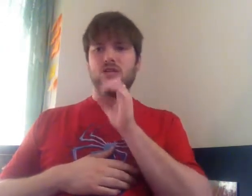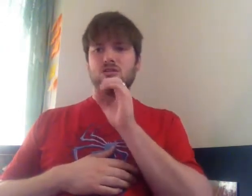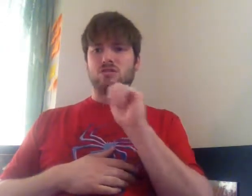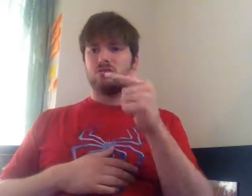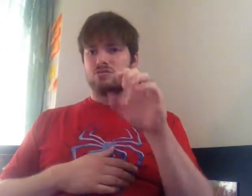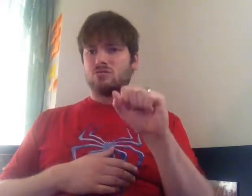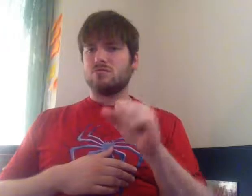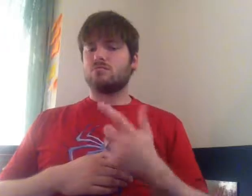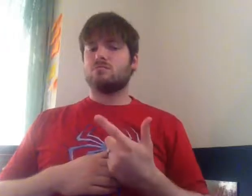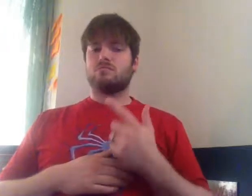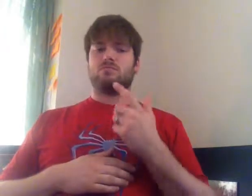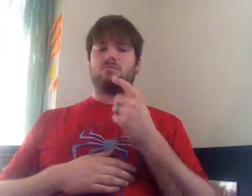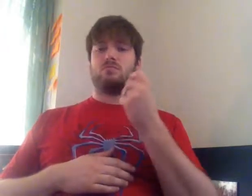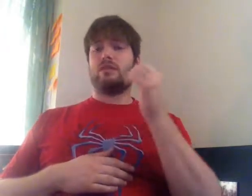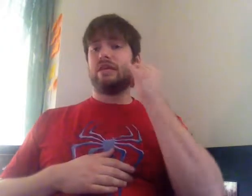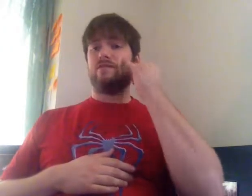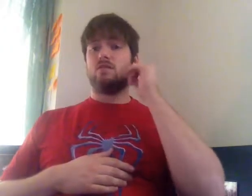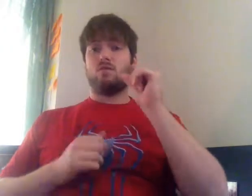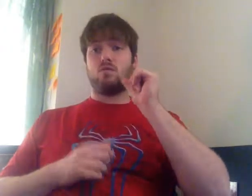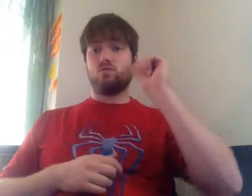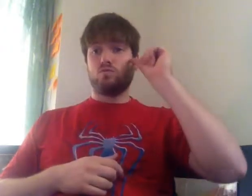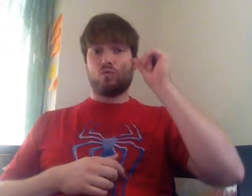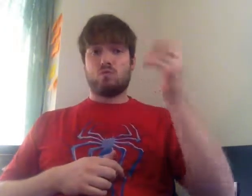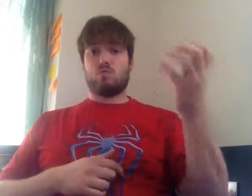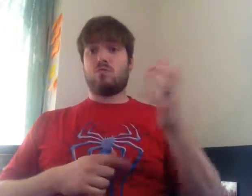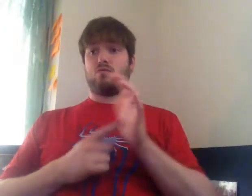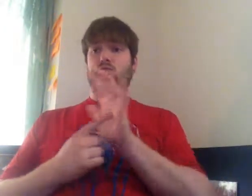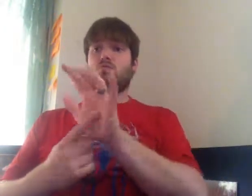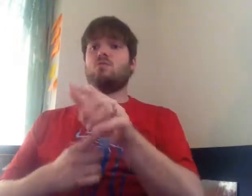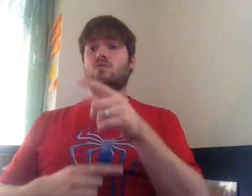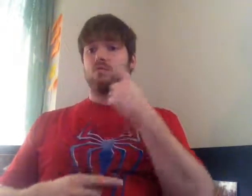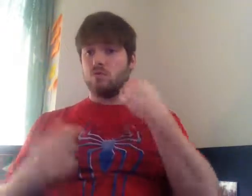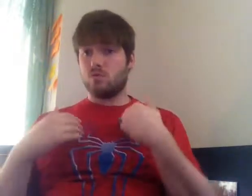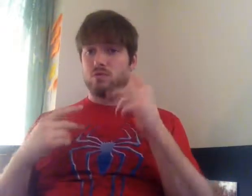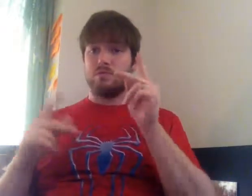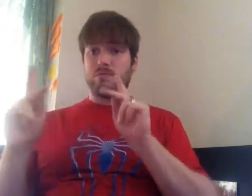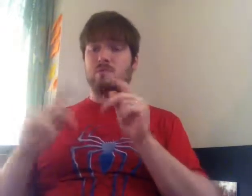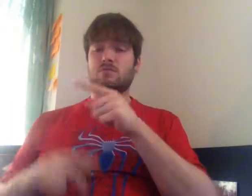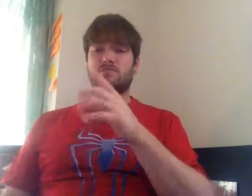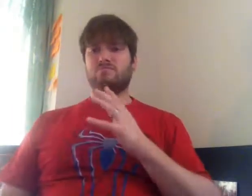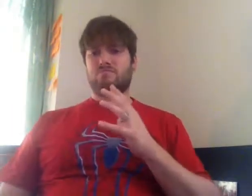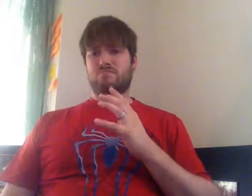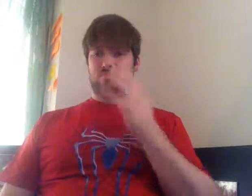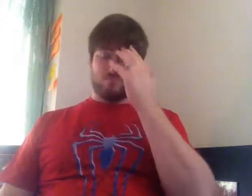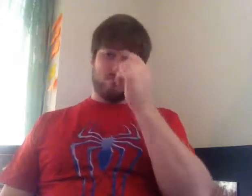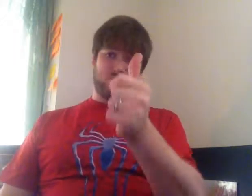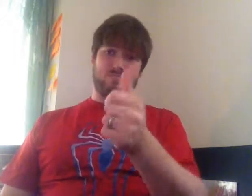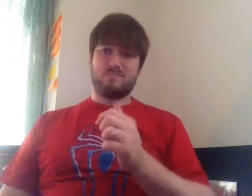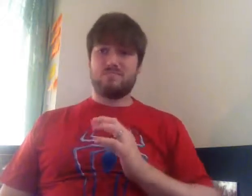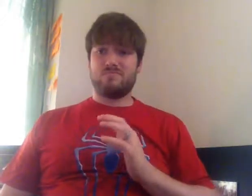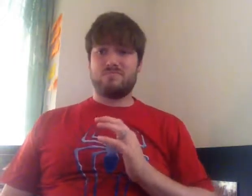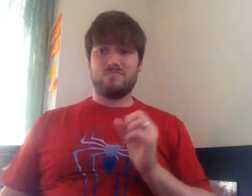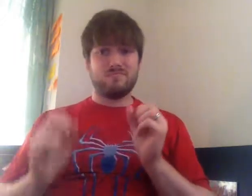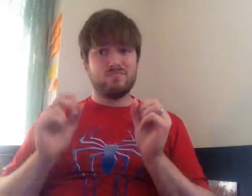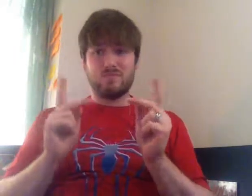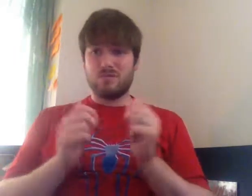risks that we deal with here. That risk for some of those storms that could produce some of those strong winds. So heads up out there, damaging wind potential here